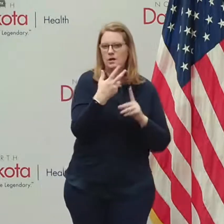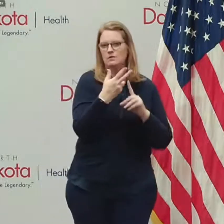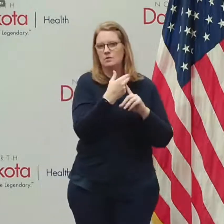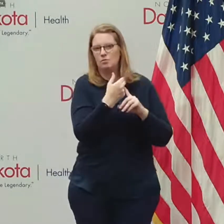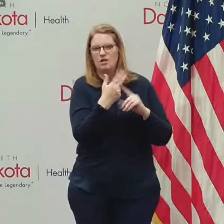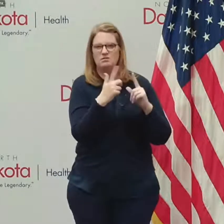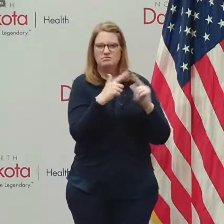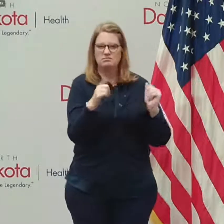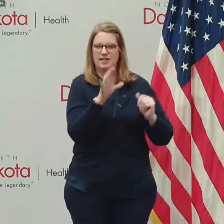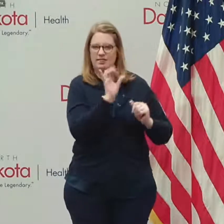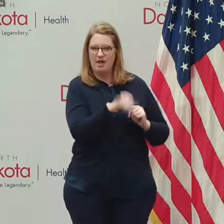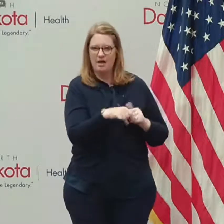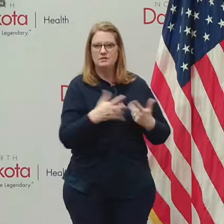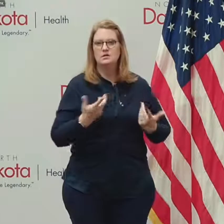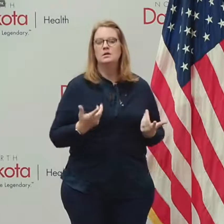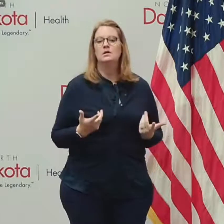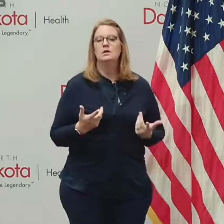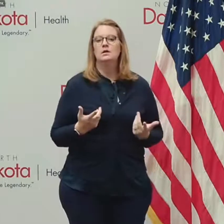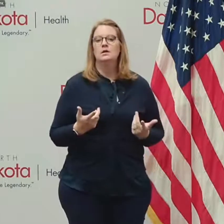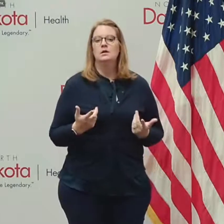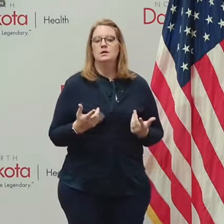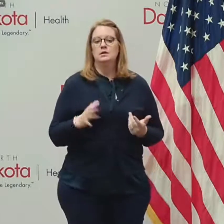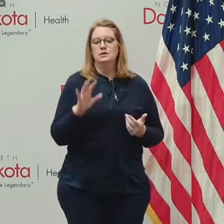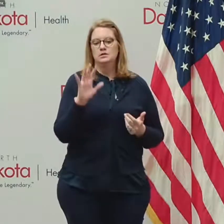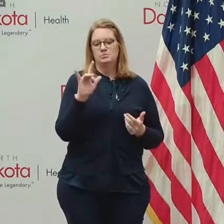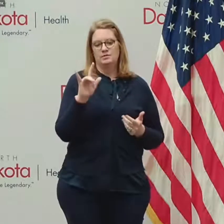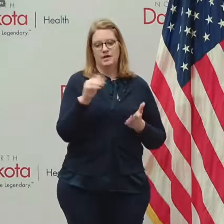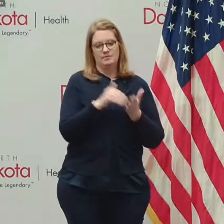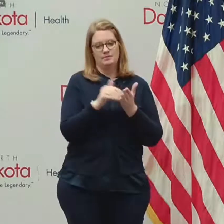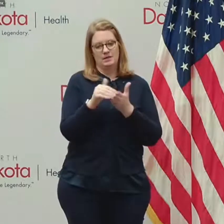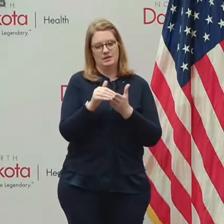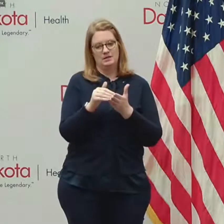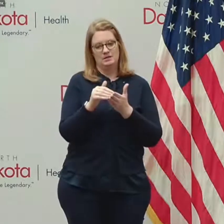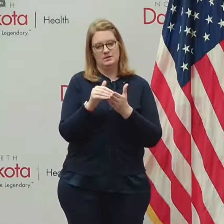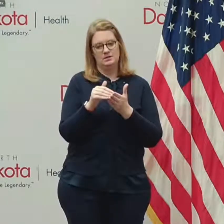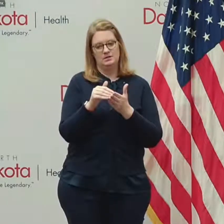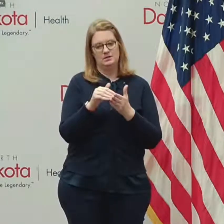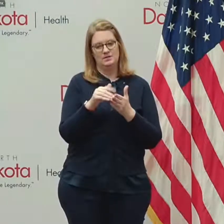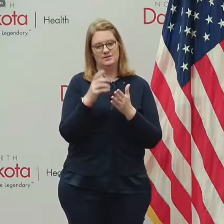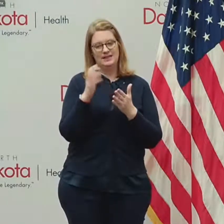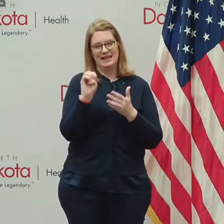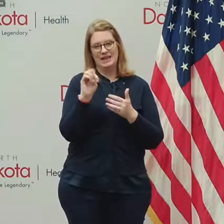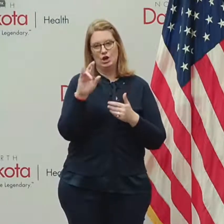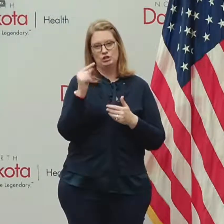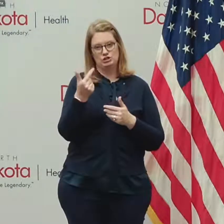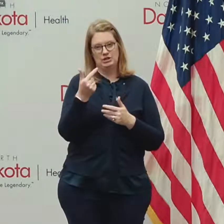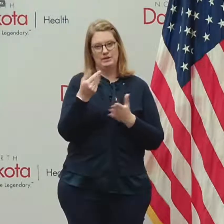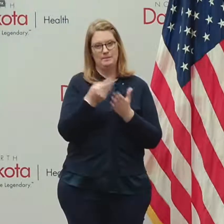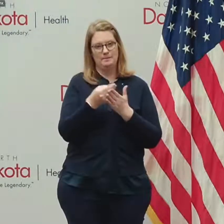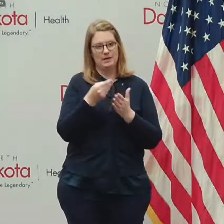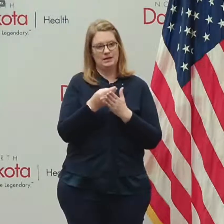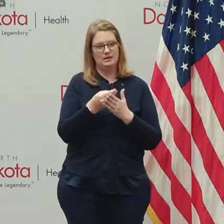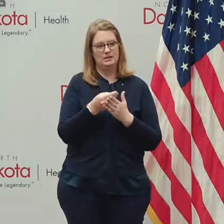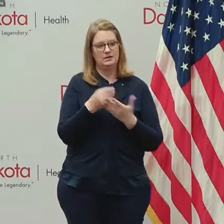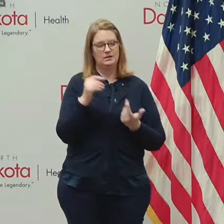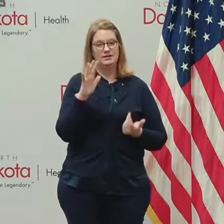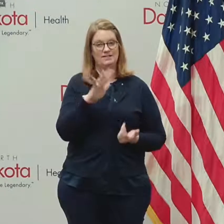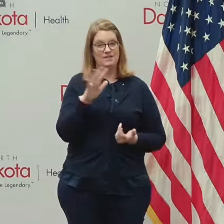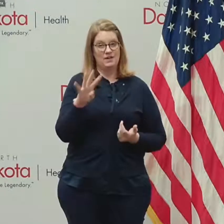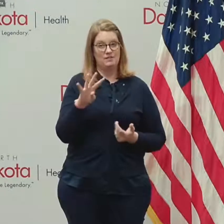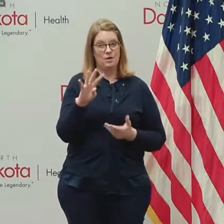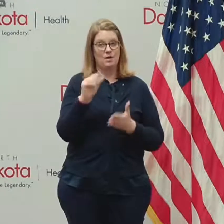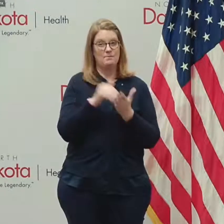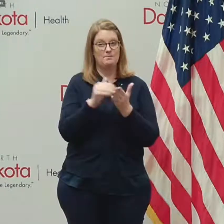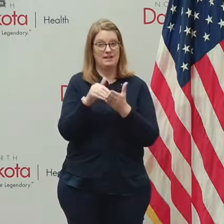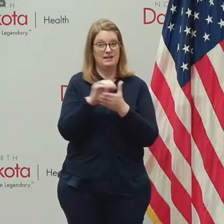we're repurposing $25 million of the existing economic resiliency grant. So this is going to be a $54 million